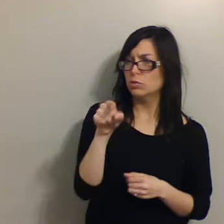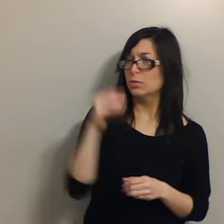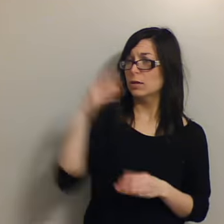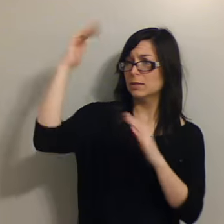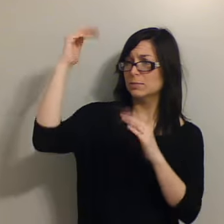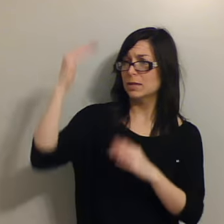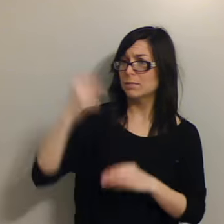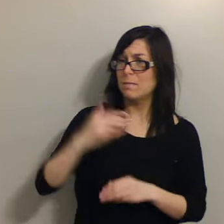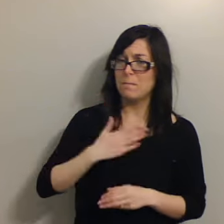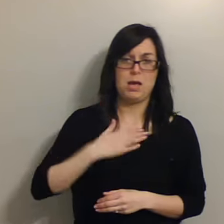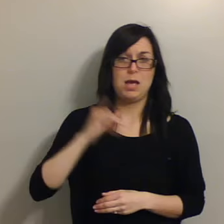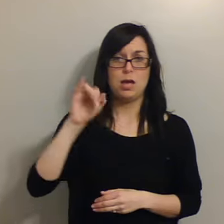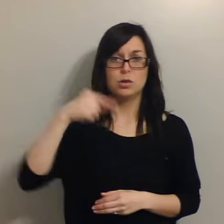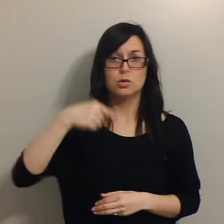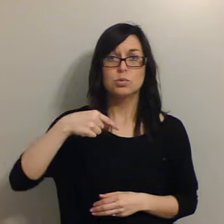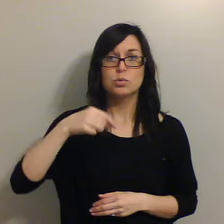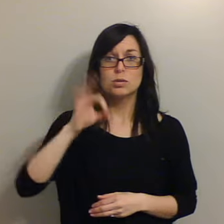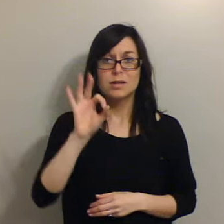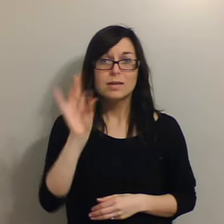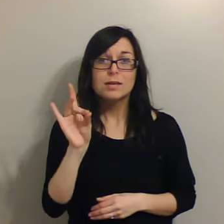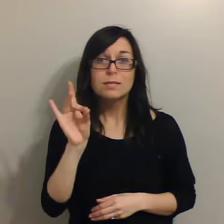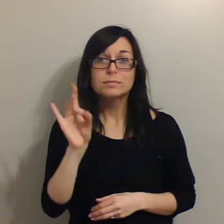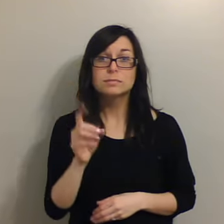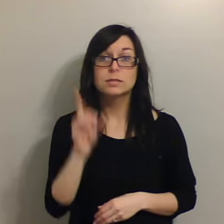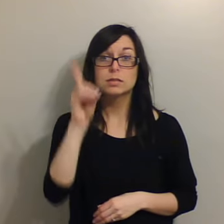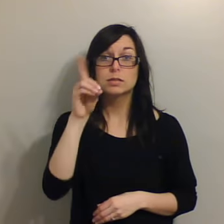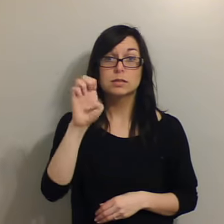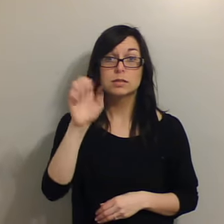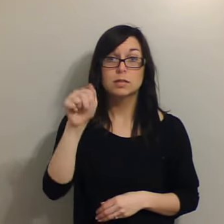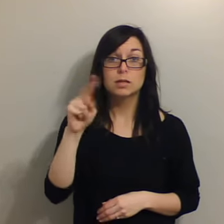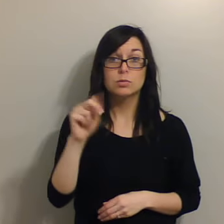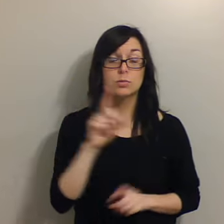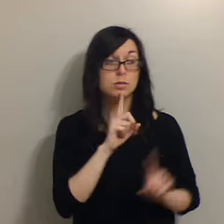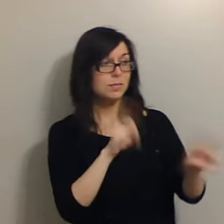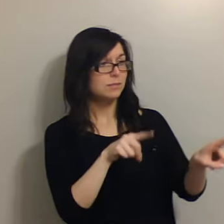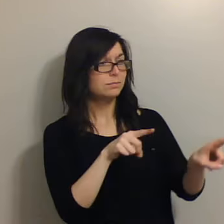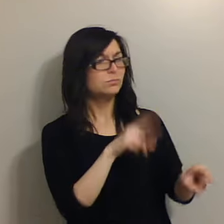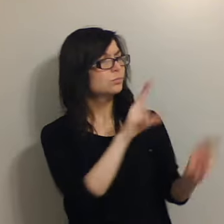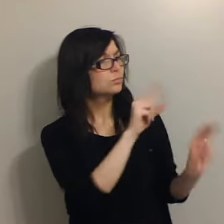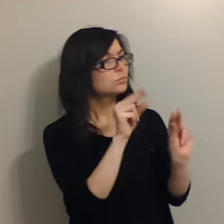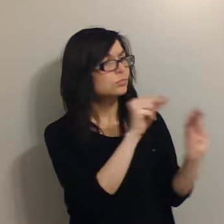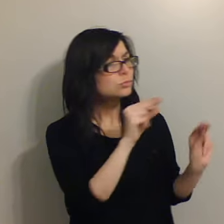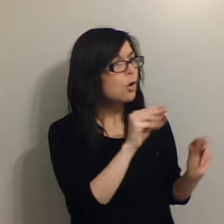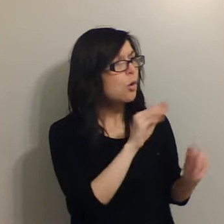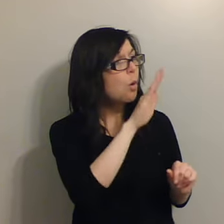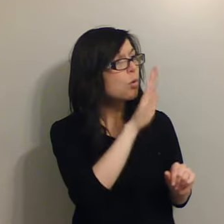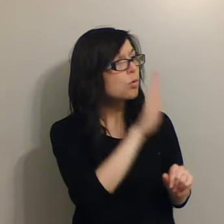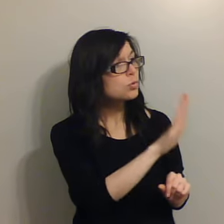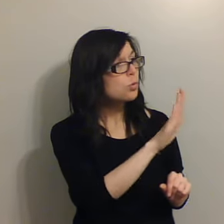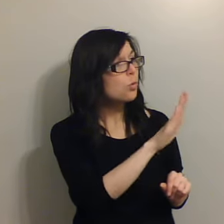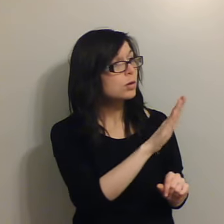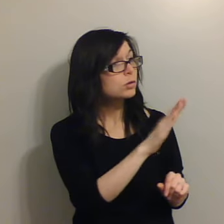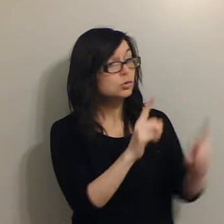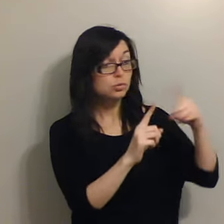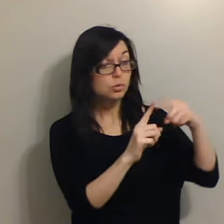You don't have an IQ here of that today. Your score was 98 percentile. That means that your score